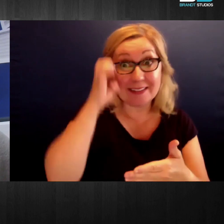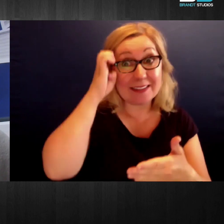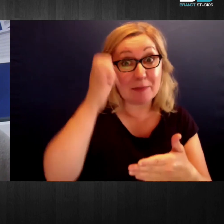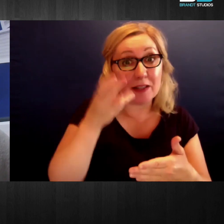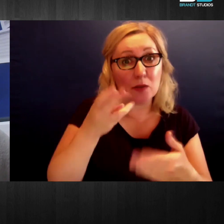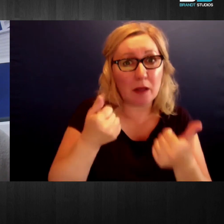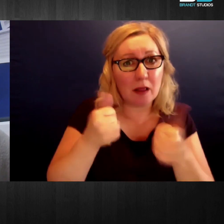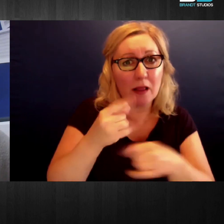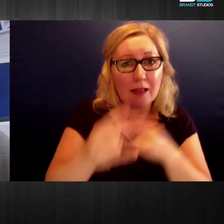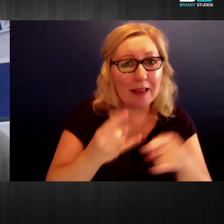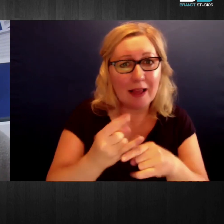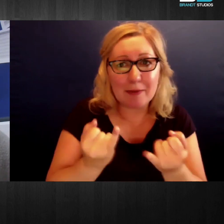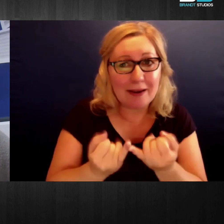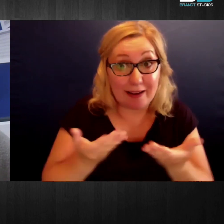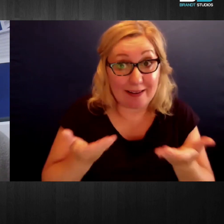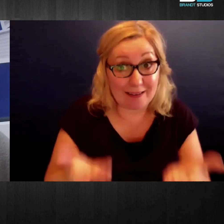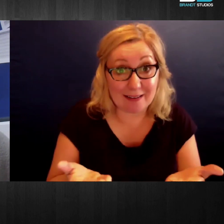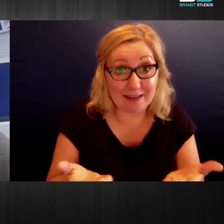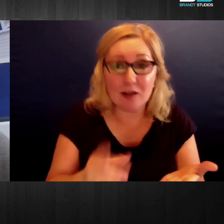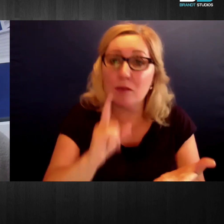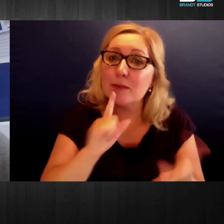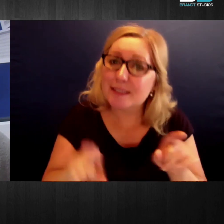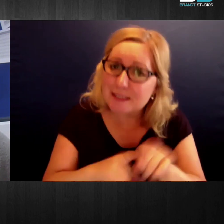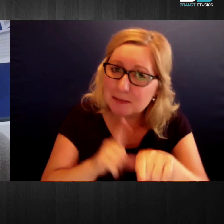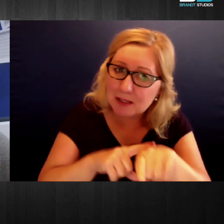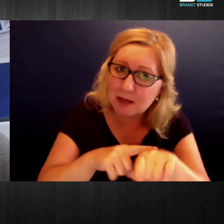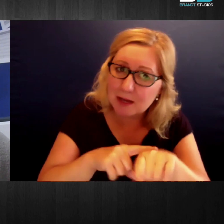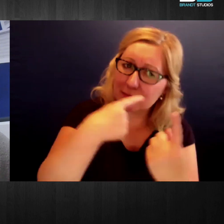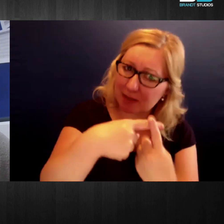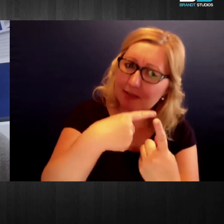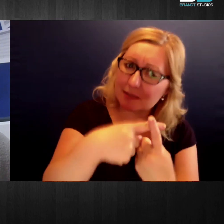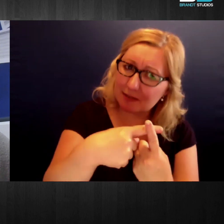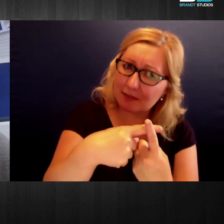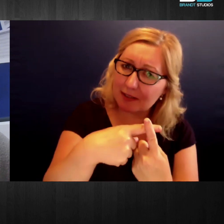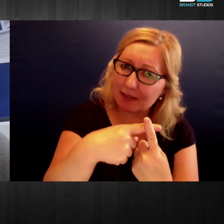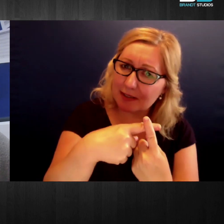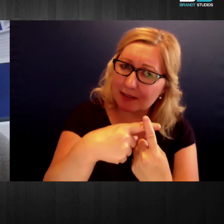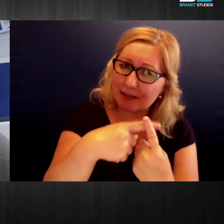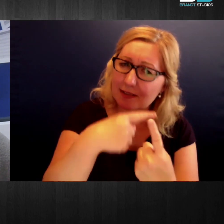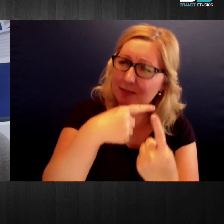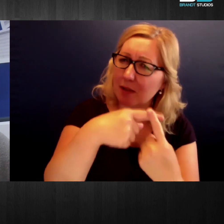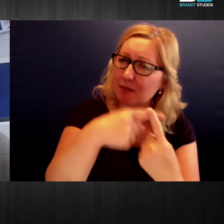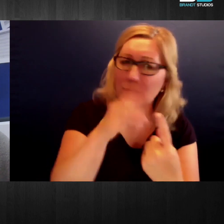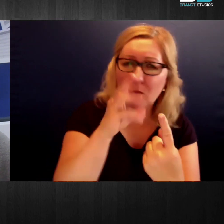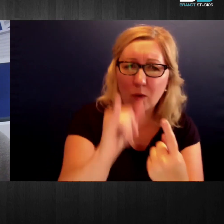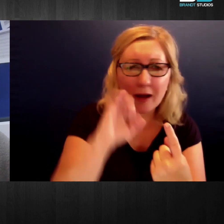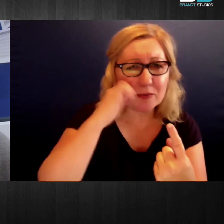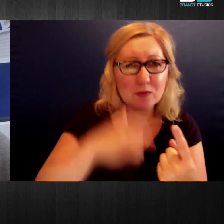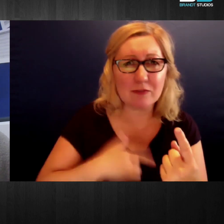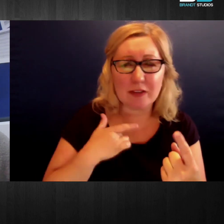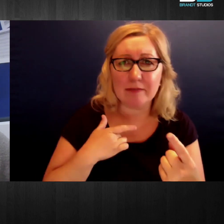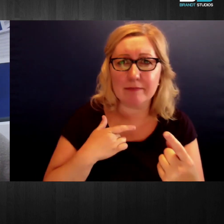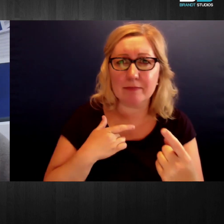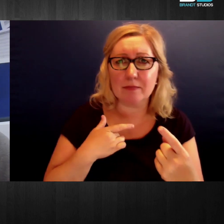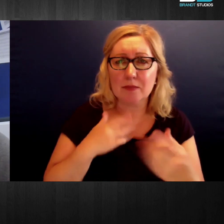been really positive as well, because it's that whole thing of being able to overcome adversity, and